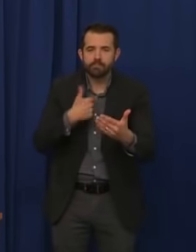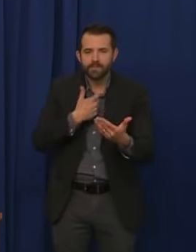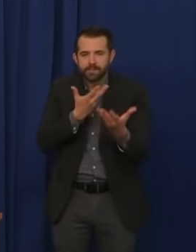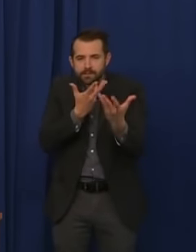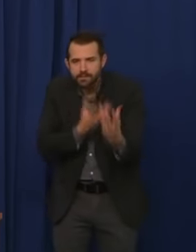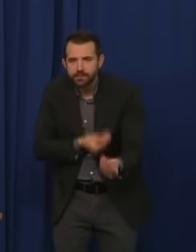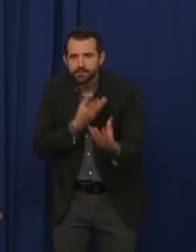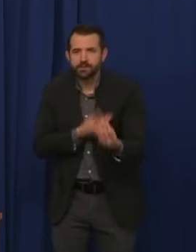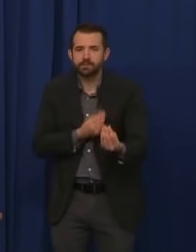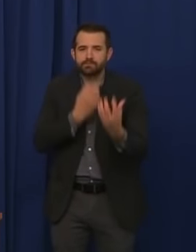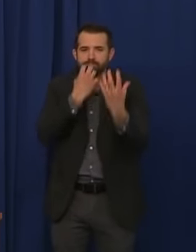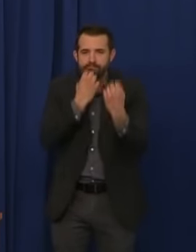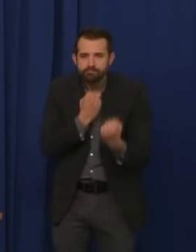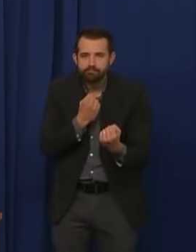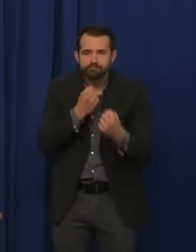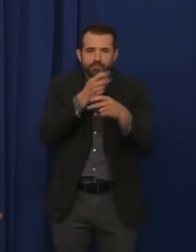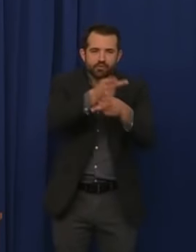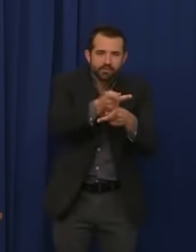caution.